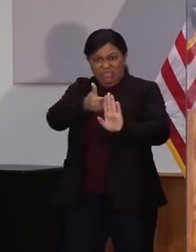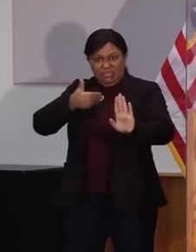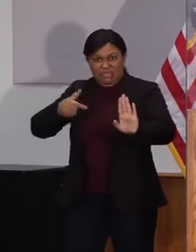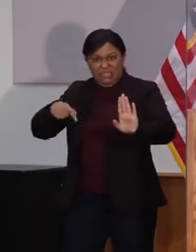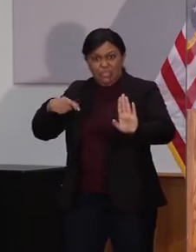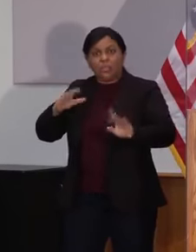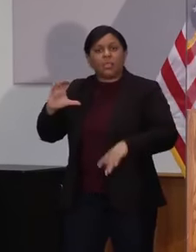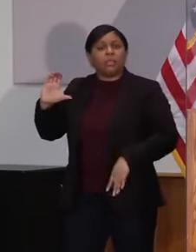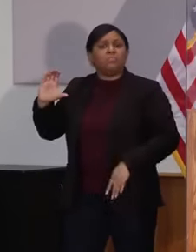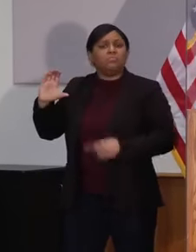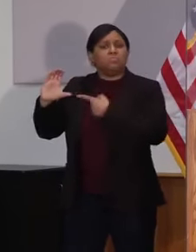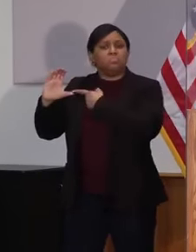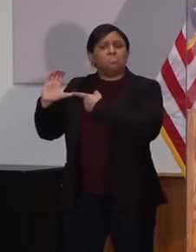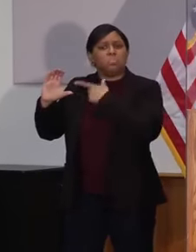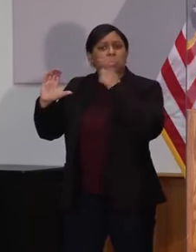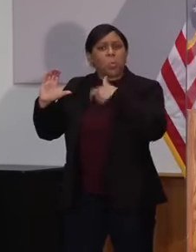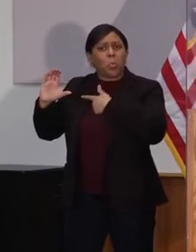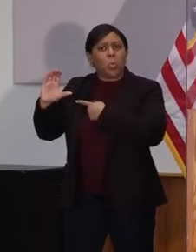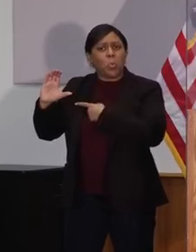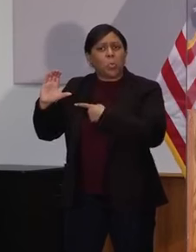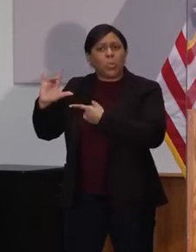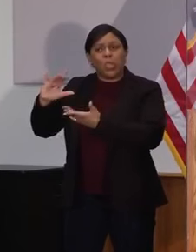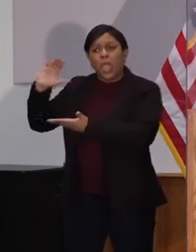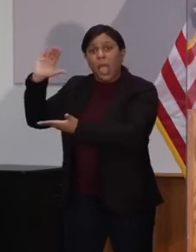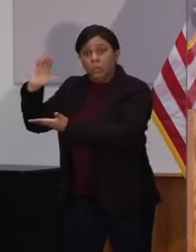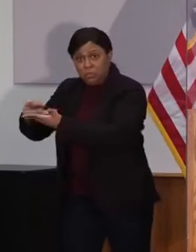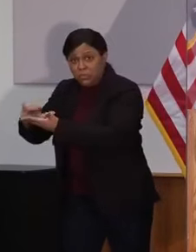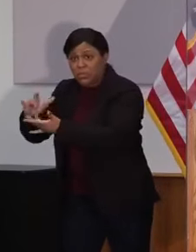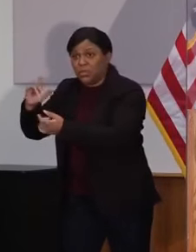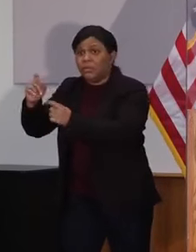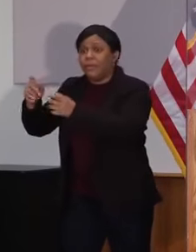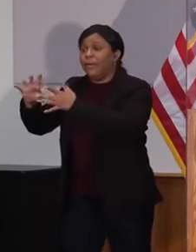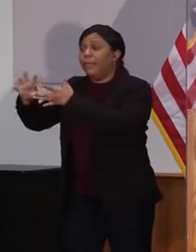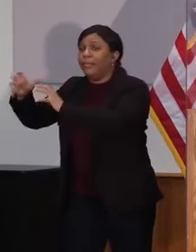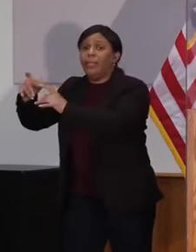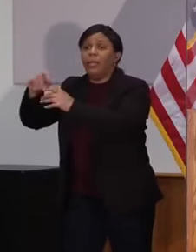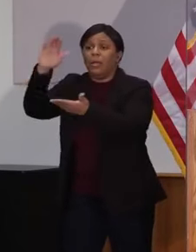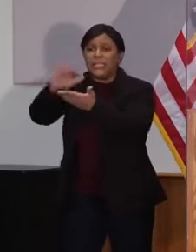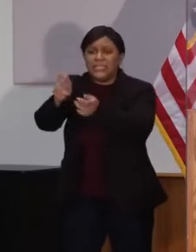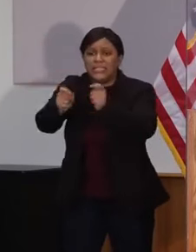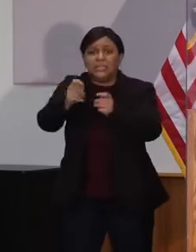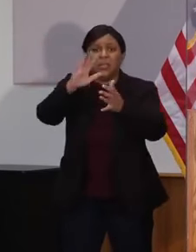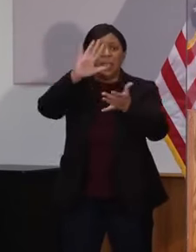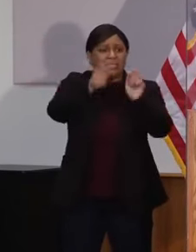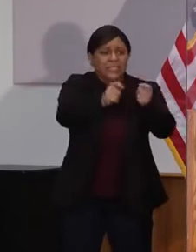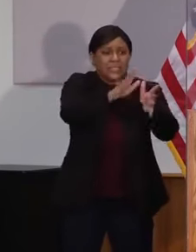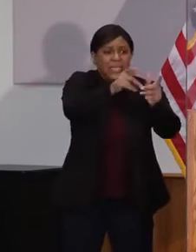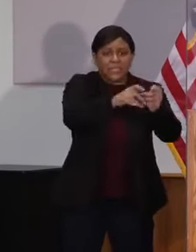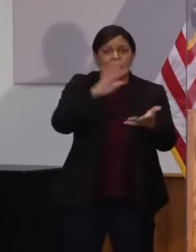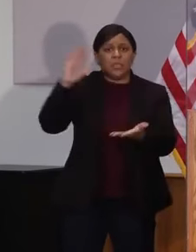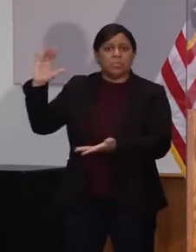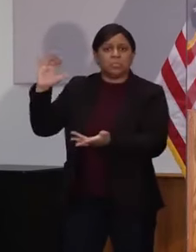fires, we can minimize the looting, we can minimize the acts of violence, and in fact that this will be a insurance policy